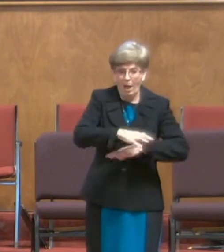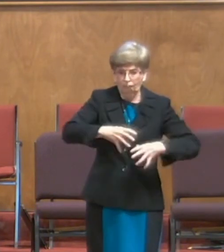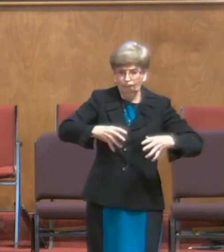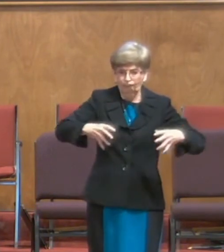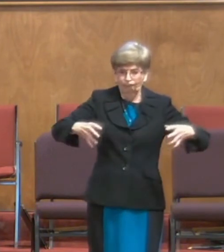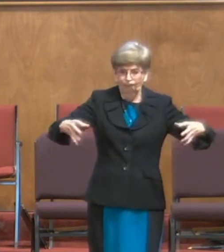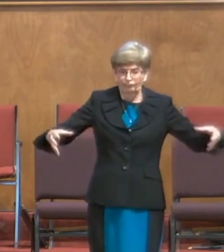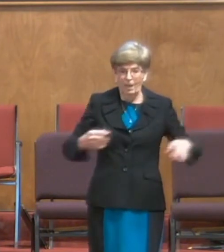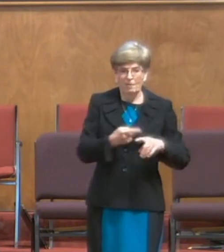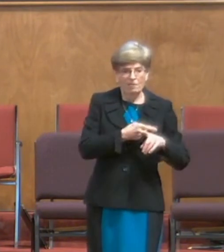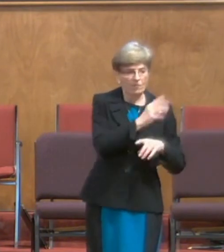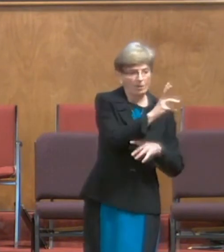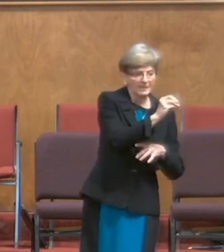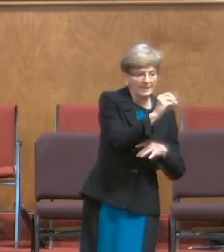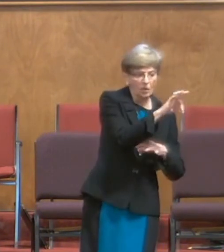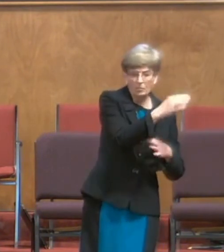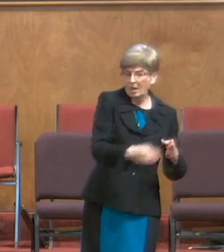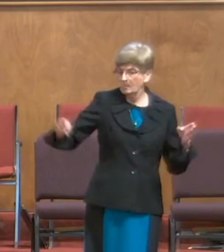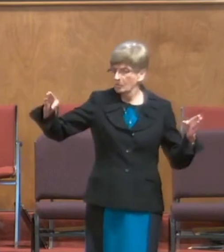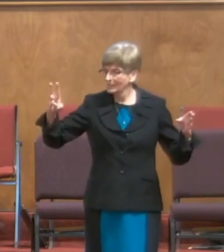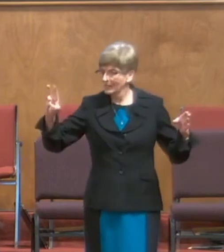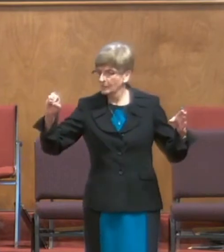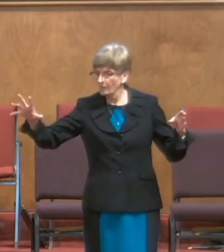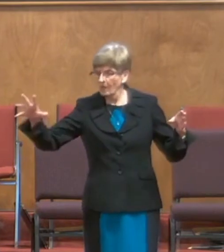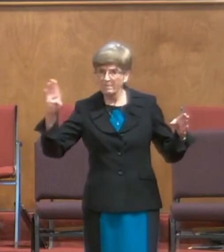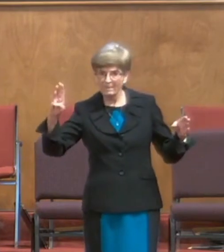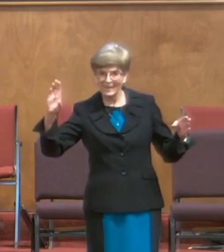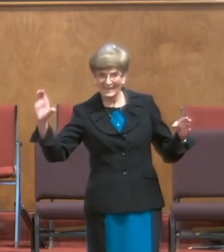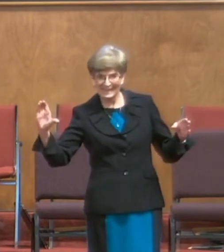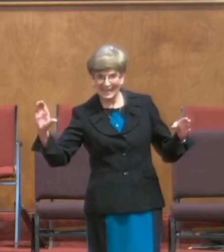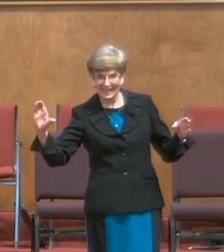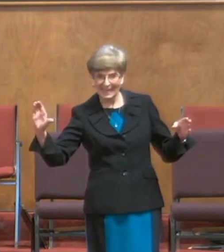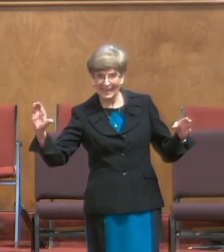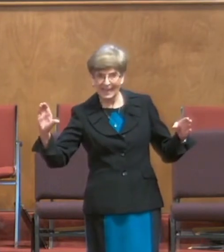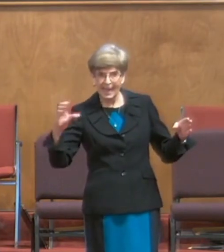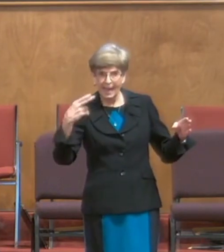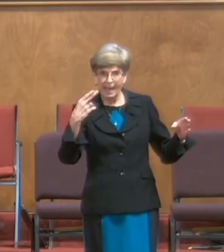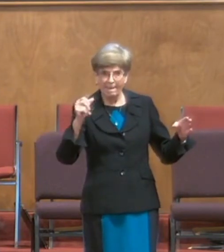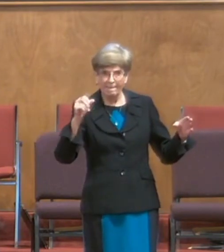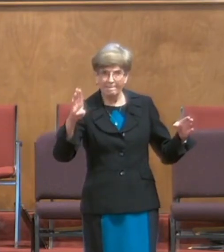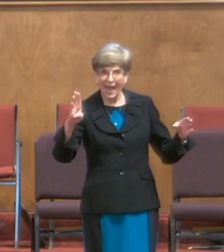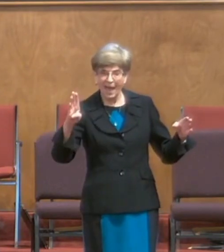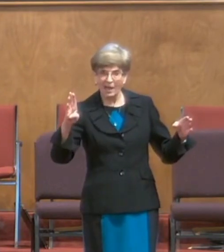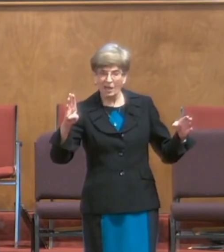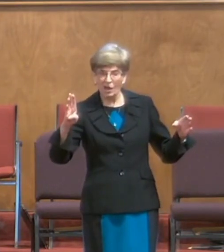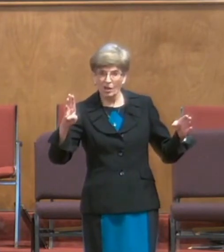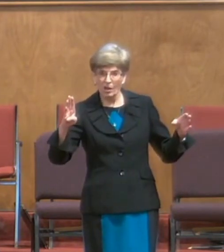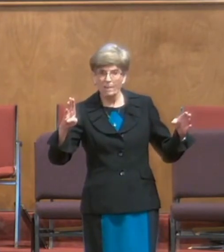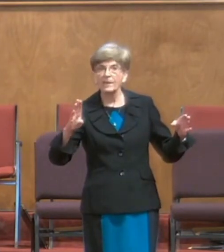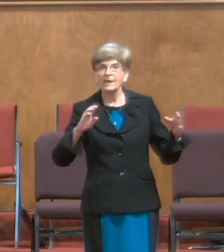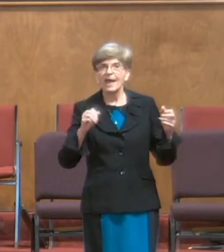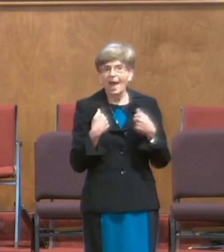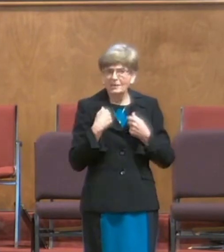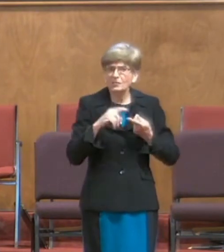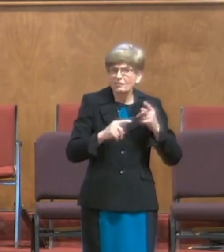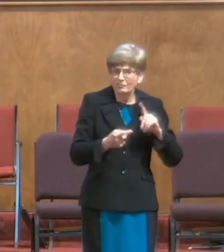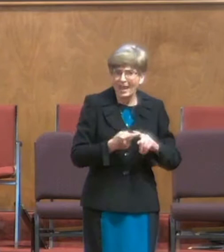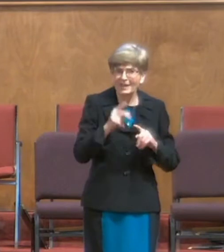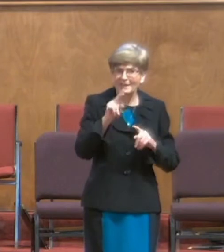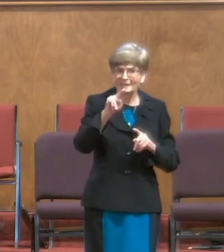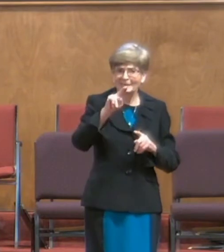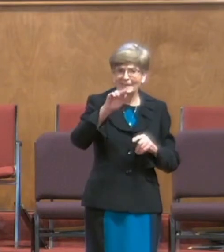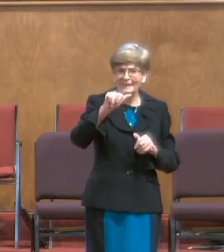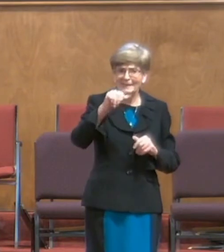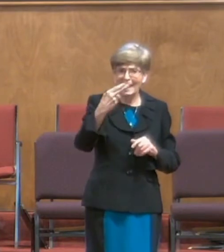609 to 605 BC, Habakkuk follows Nahum. He's contemporary with Zephaniah and Jeremiah. In